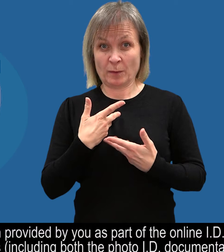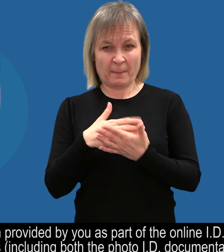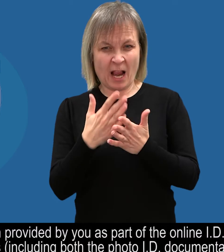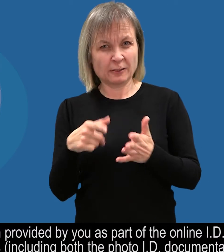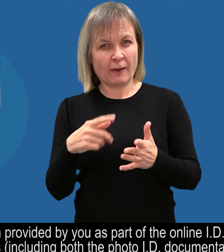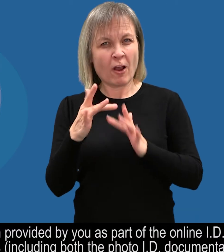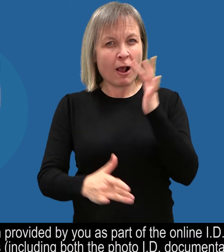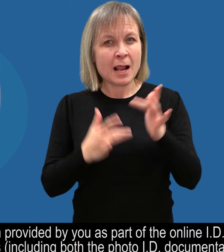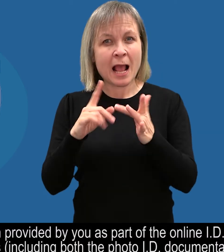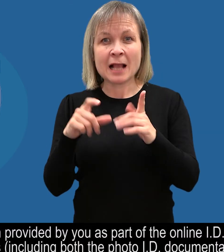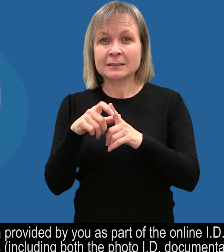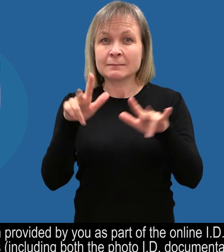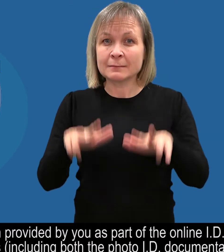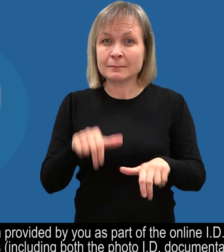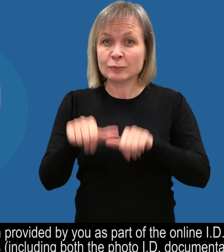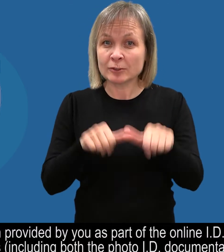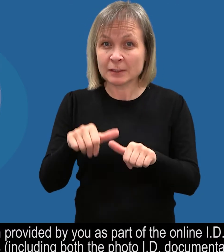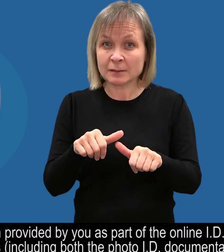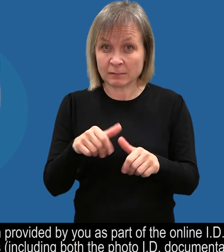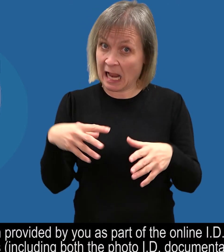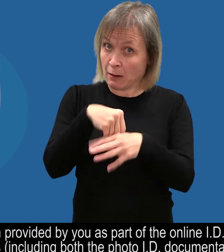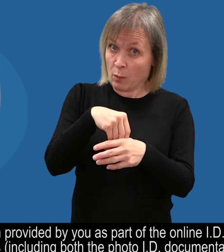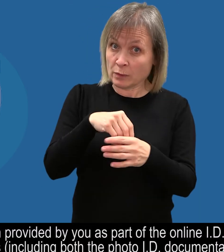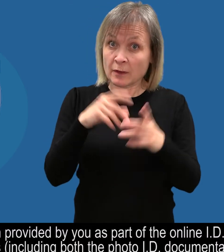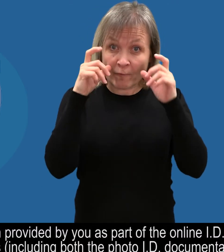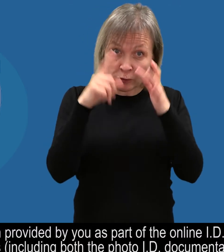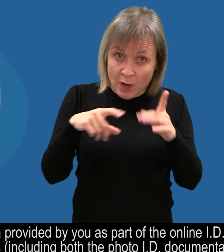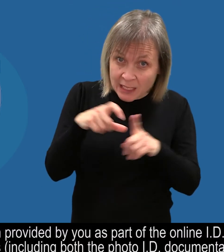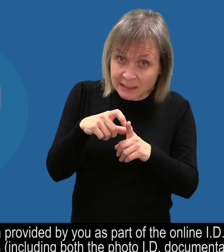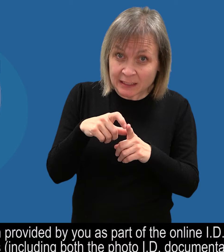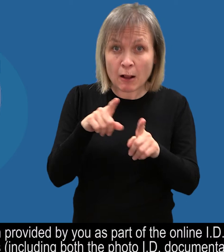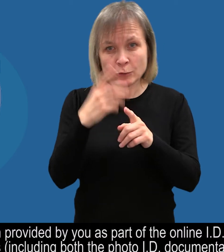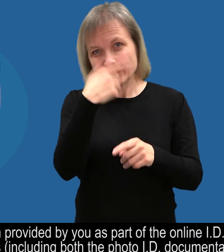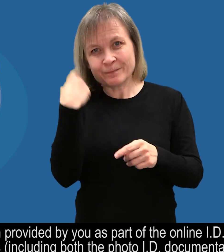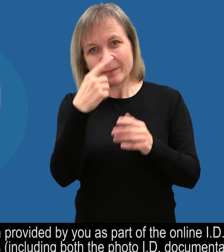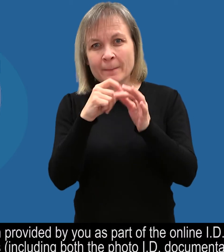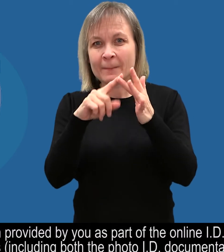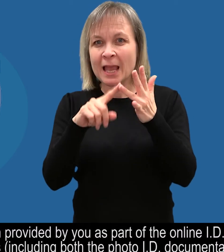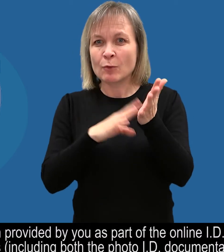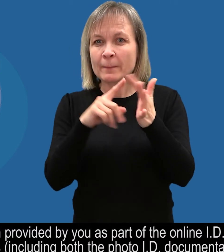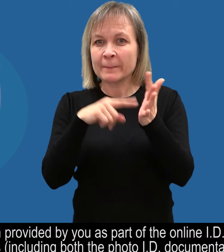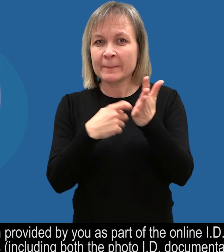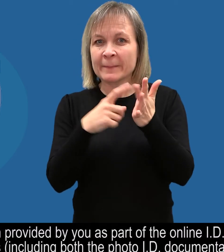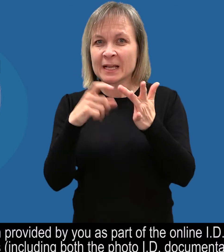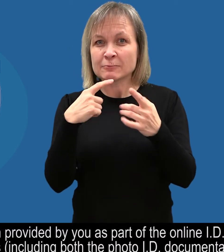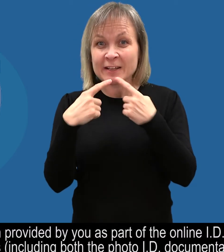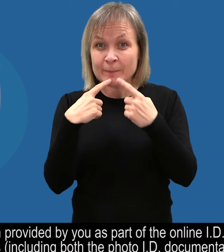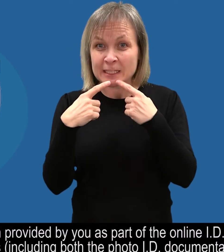The information provided by you as part of the online ID verification process, including both the photo ID documentation